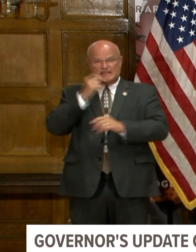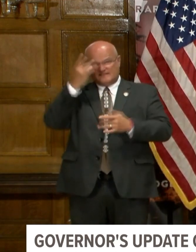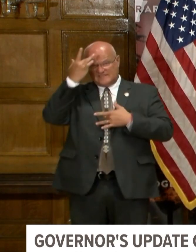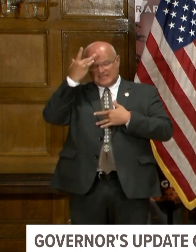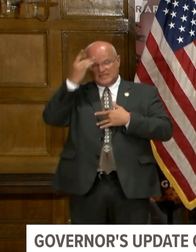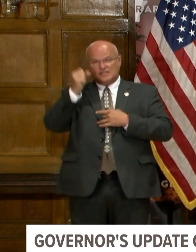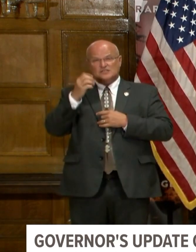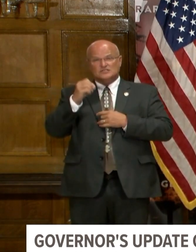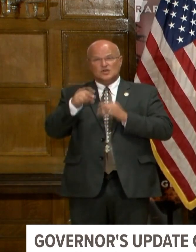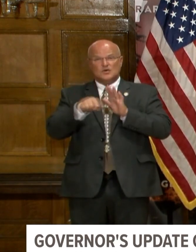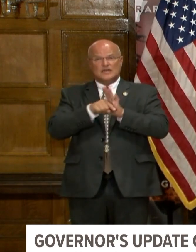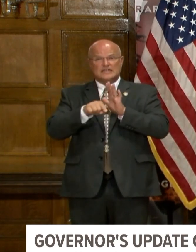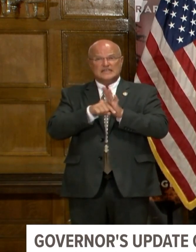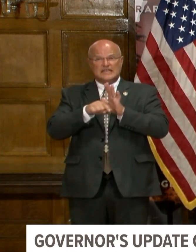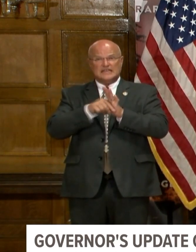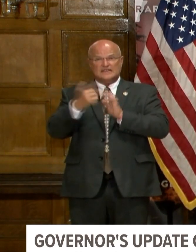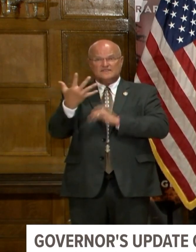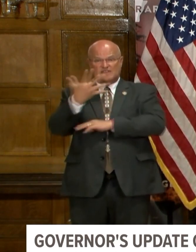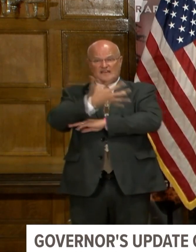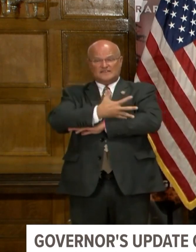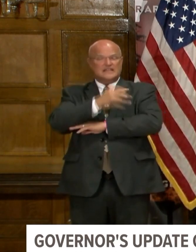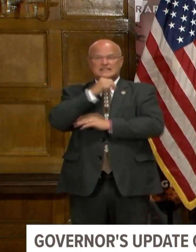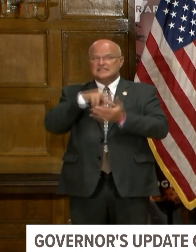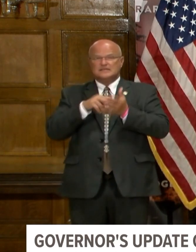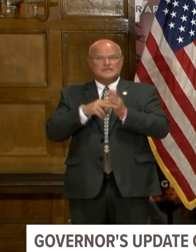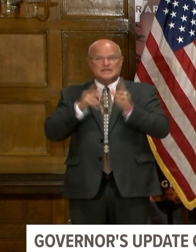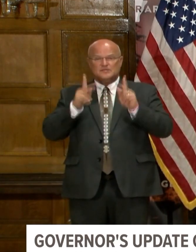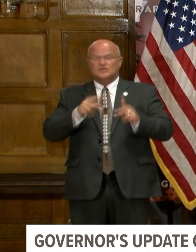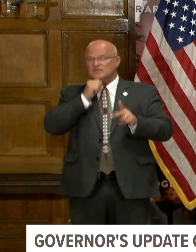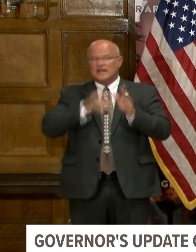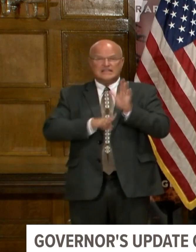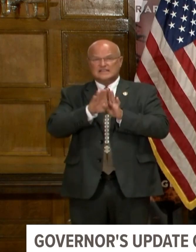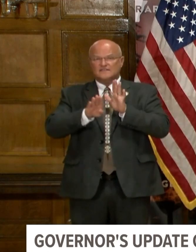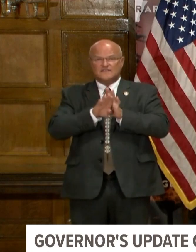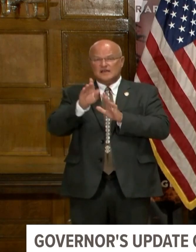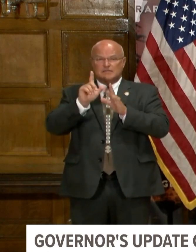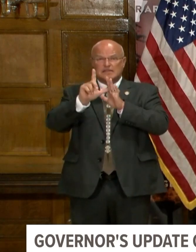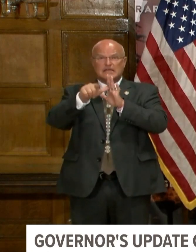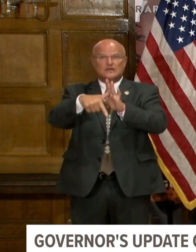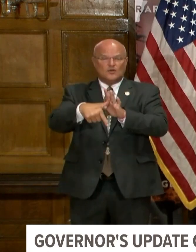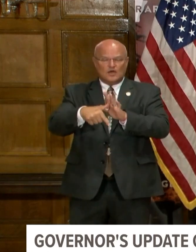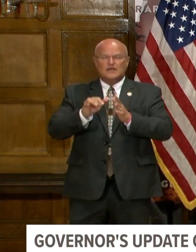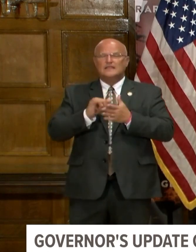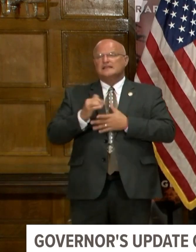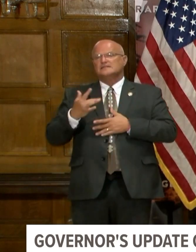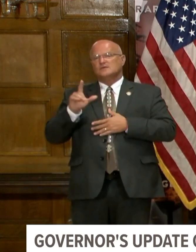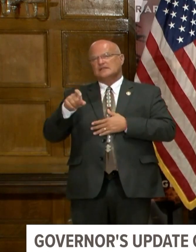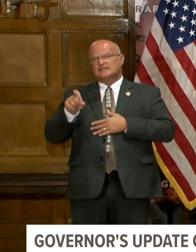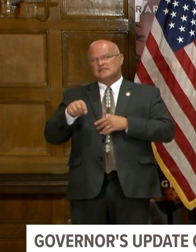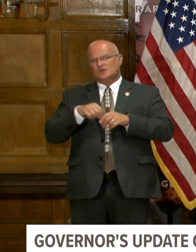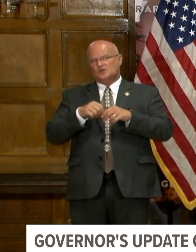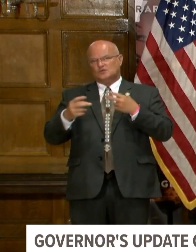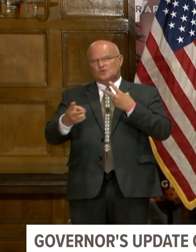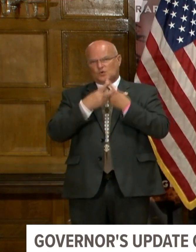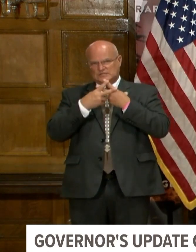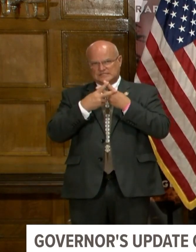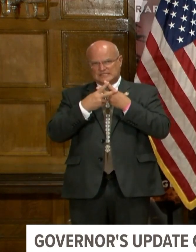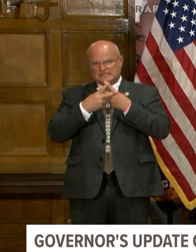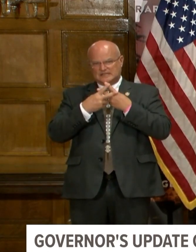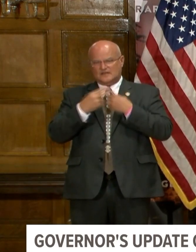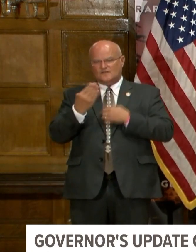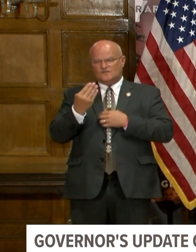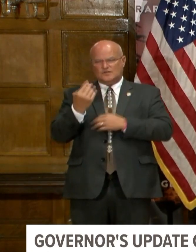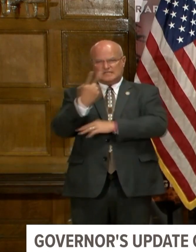infected. So a negative at 5 days does not mean that that patient will not develop symptoms later, and that is why they need to go in quarantine for a